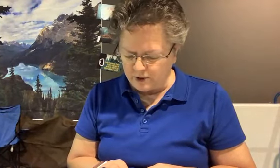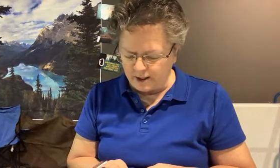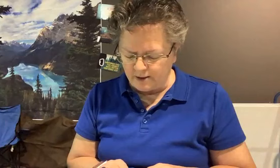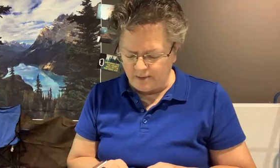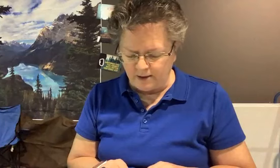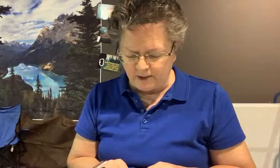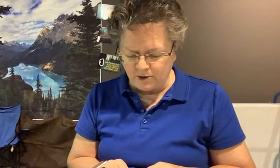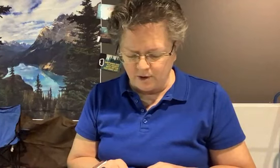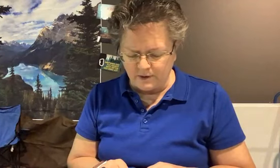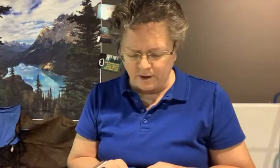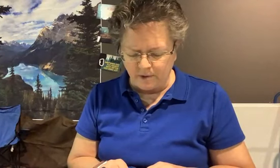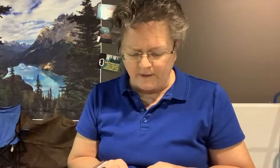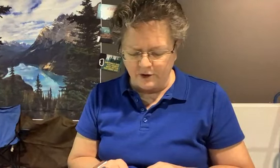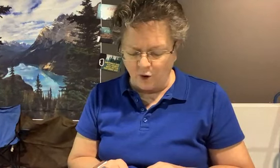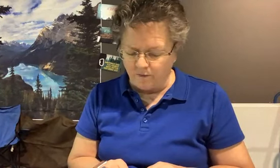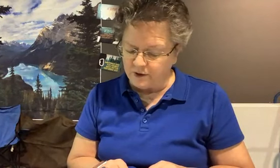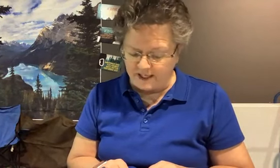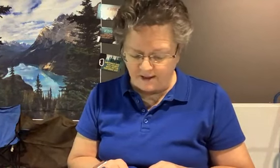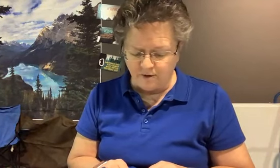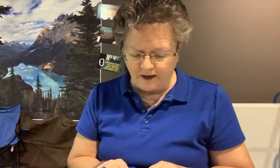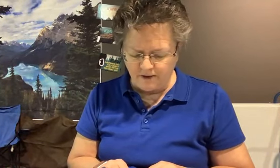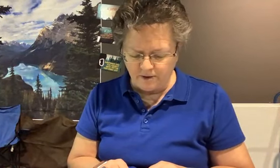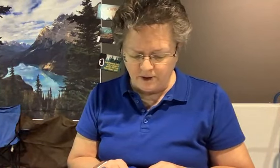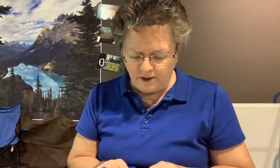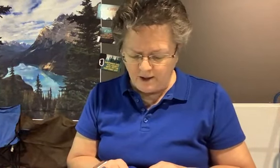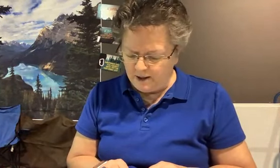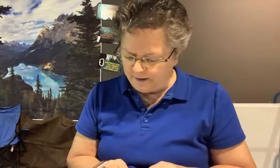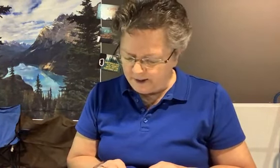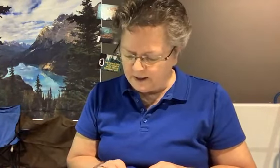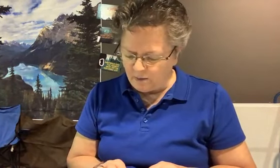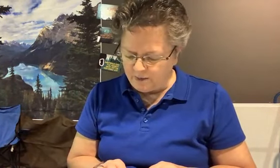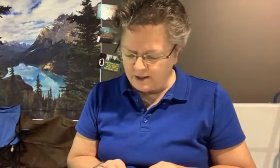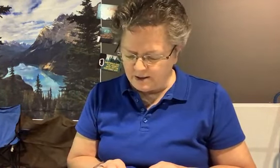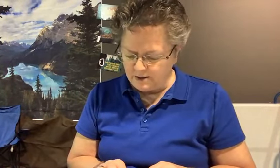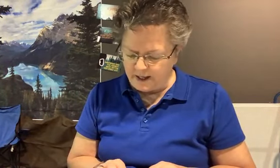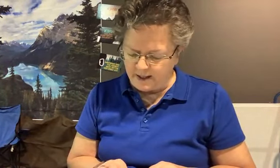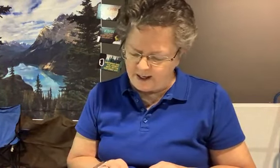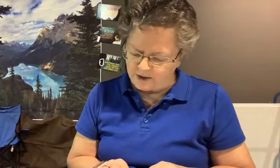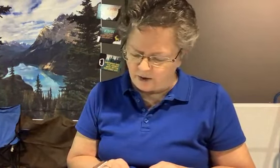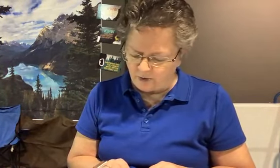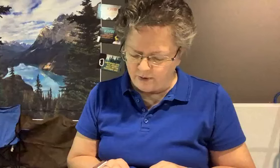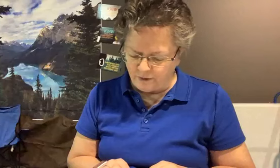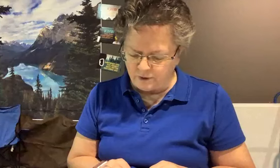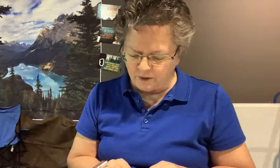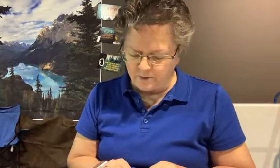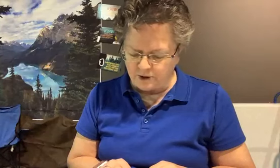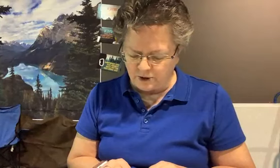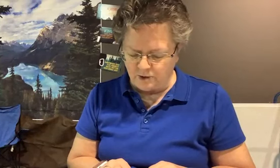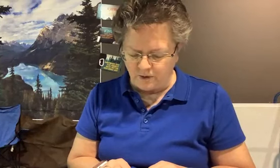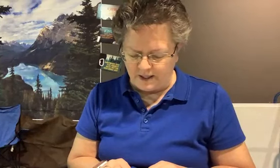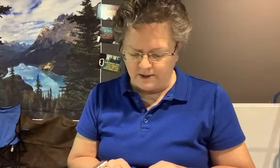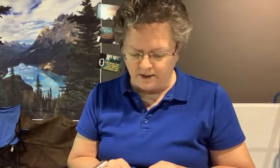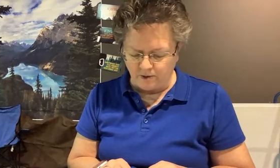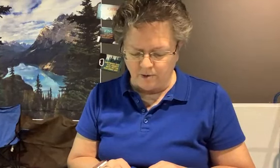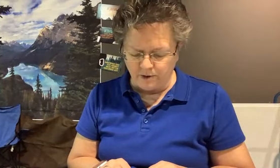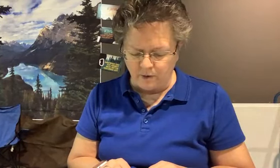I commanded my servants, the prophets, overtake your fathers? Then they repented and said, as the Lord of hosts purposed to do to us in accordance with